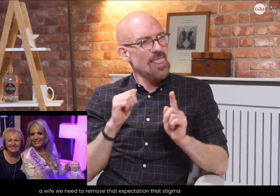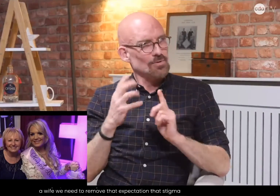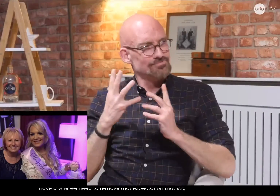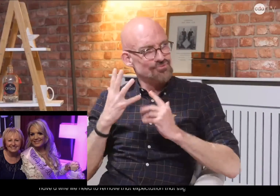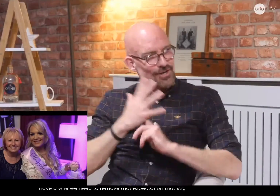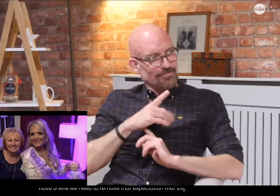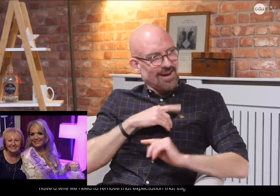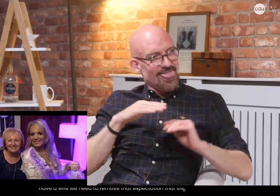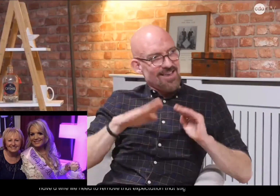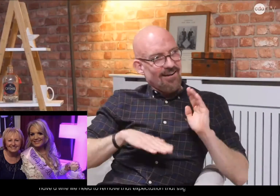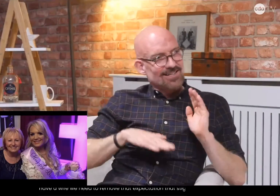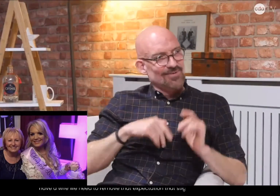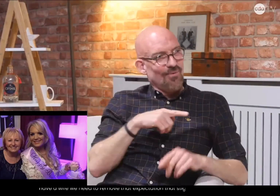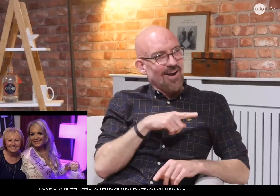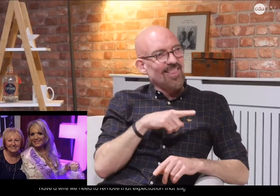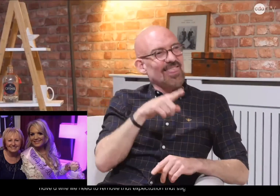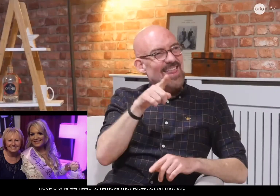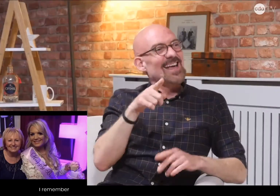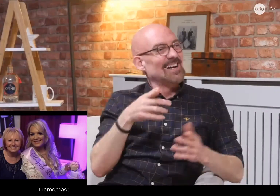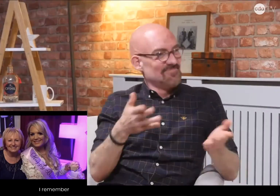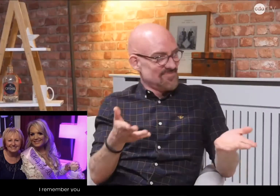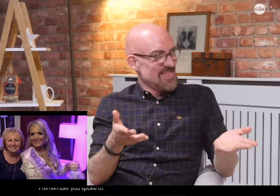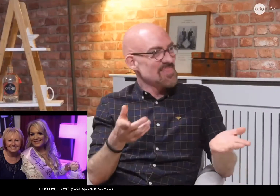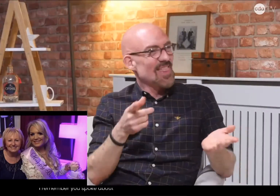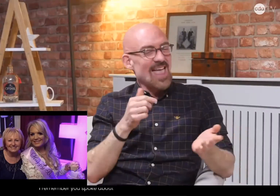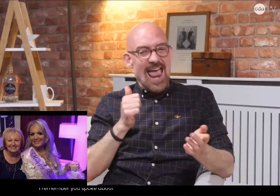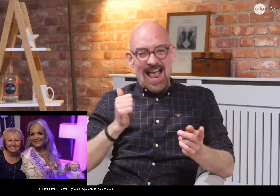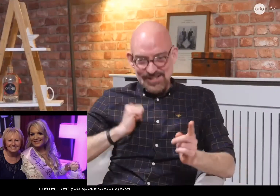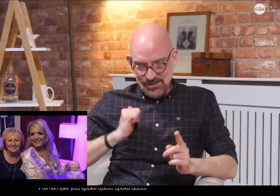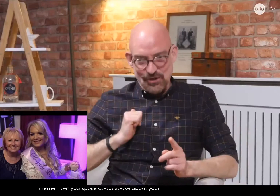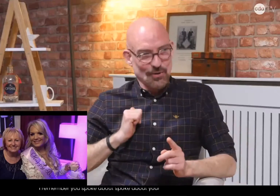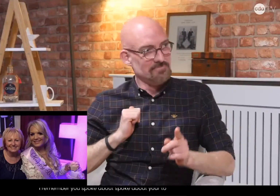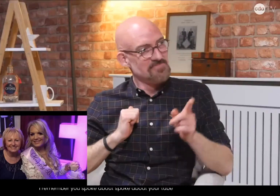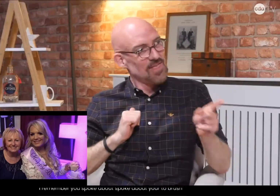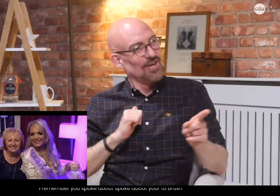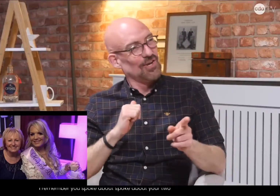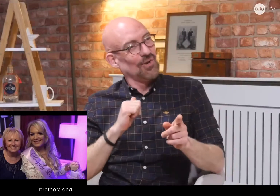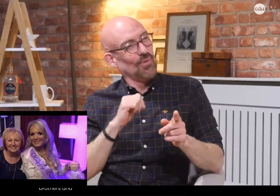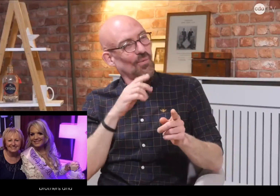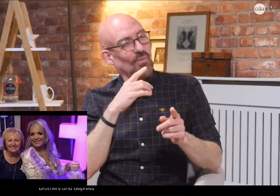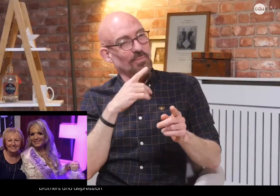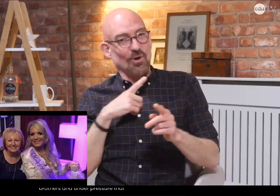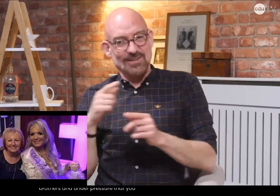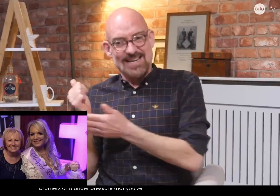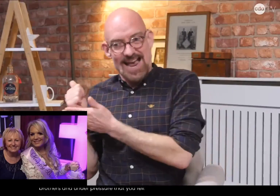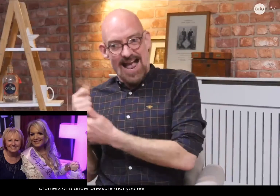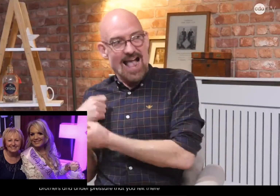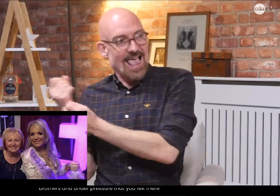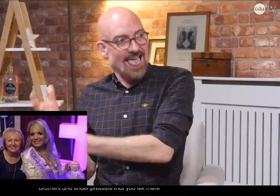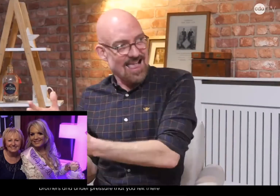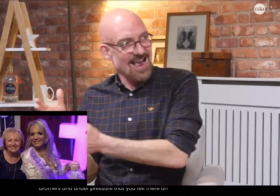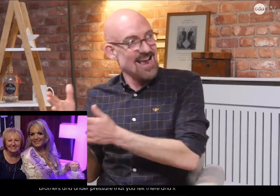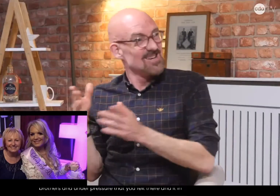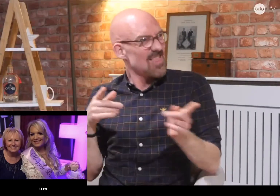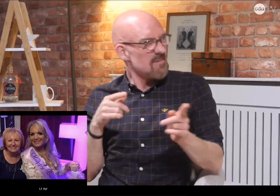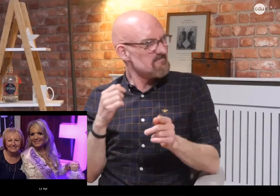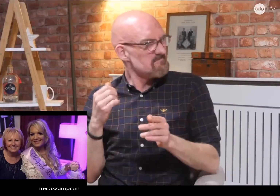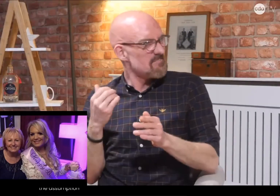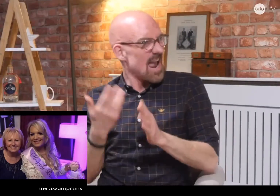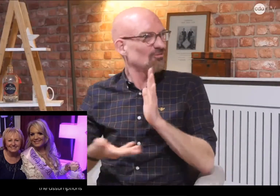I remember you spoke about your two brothers and the pressure that you felt there and the assumption, because your brother was gay,